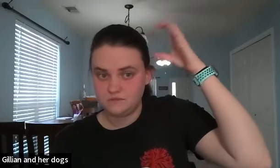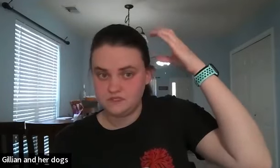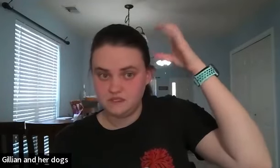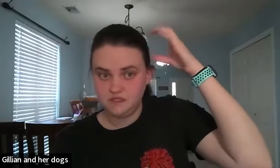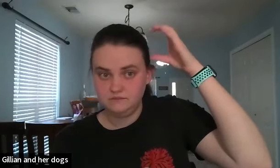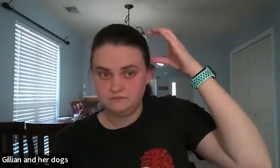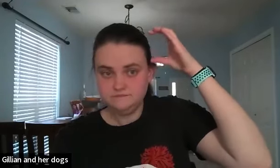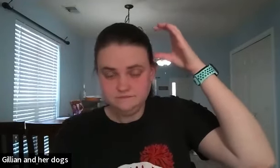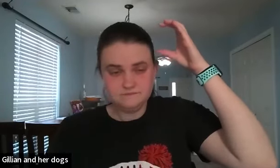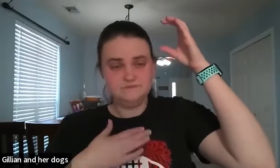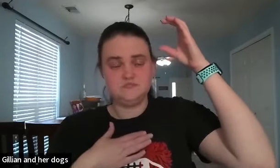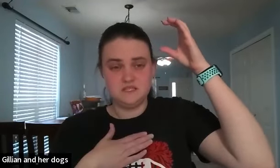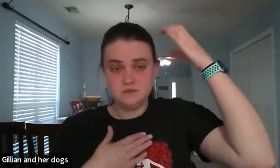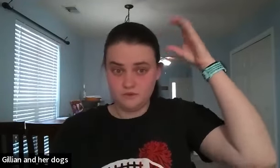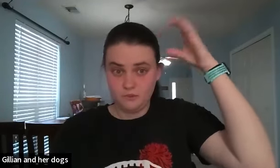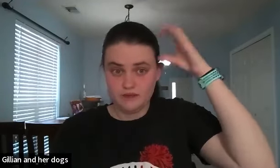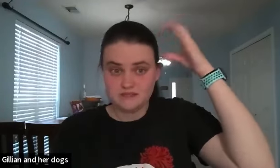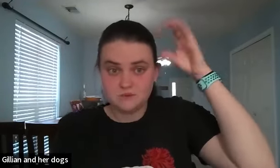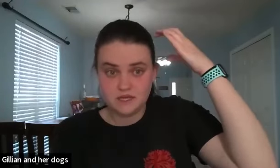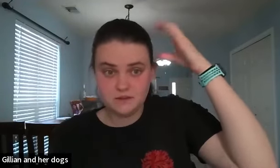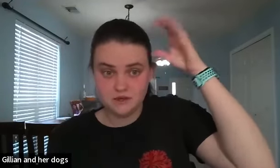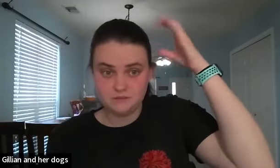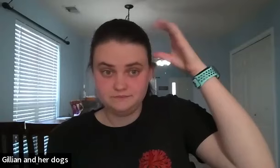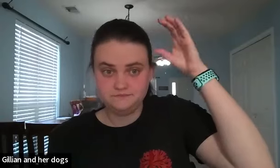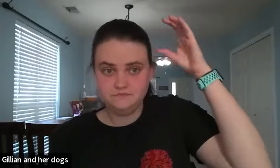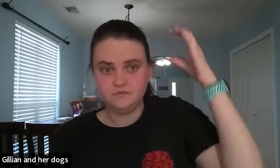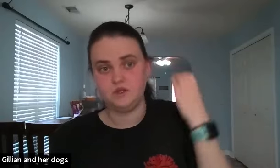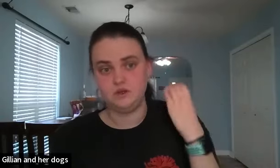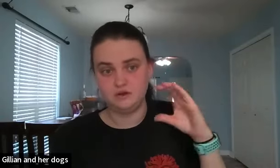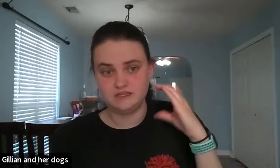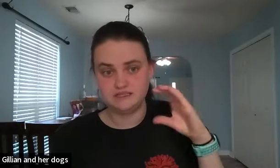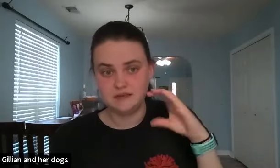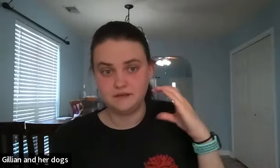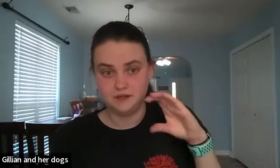C. Excuse me. For boy cousin would be up here, girl cousins down here.